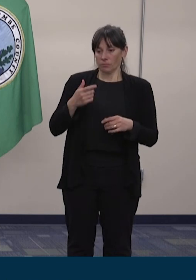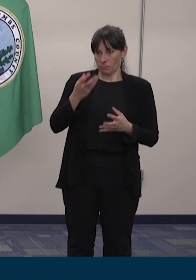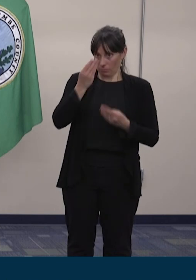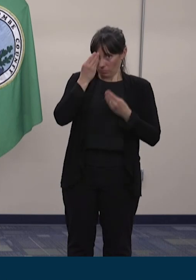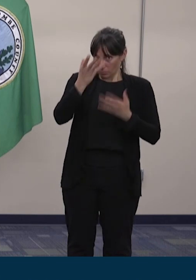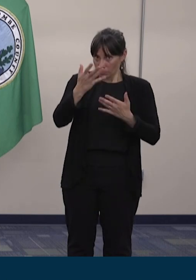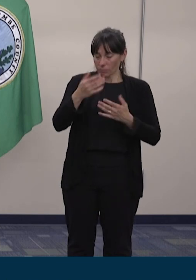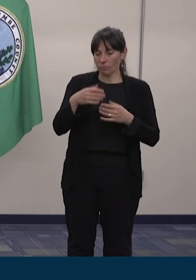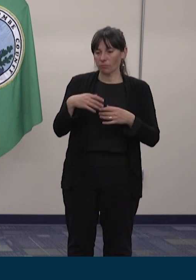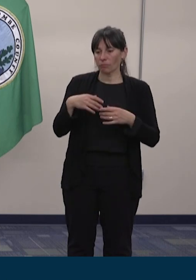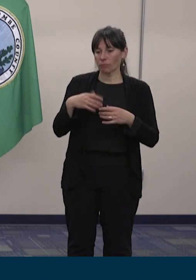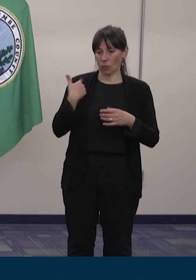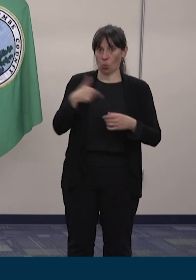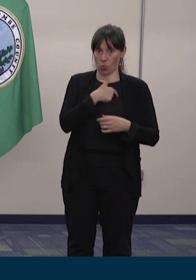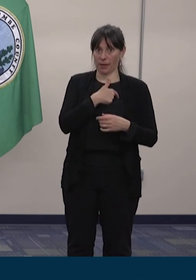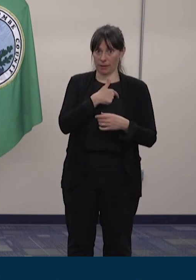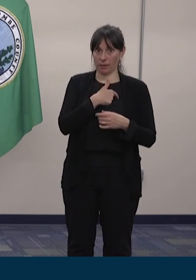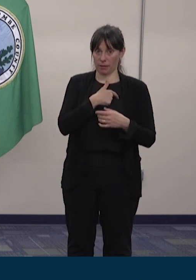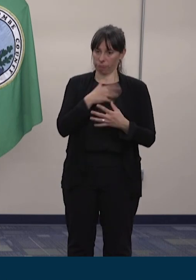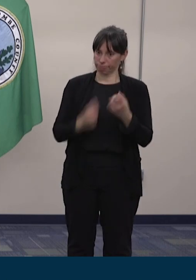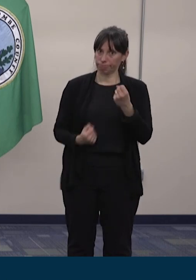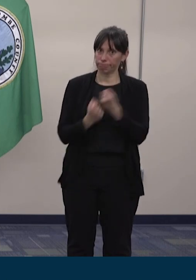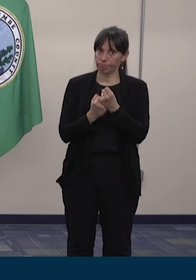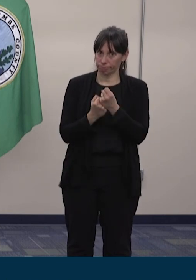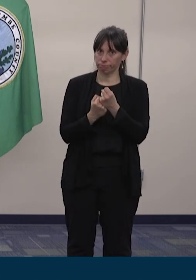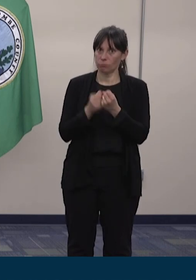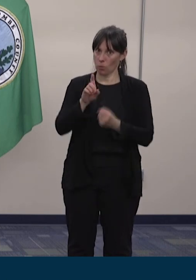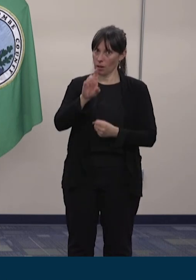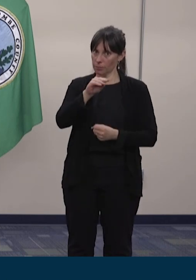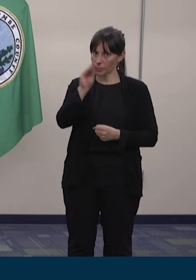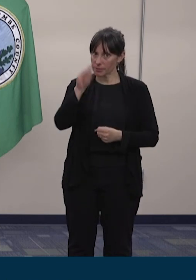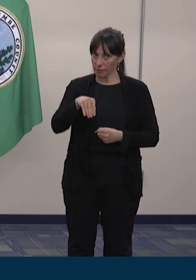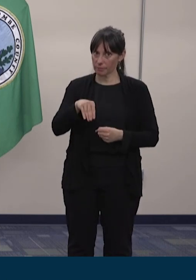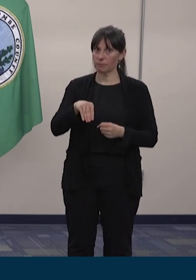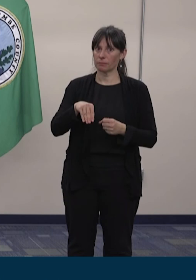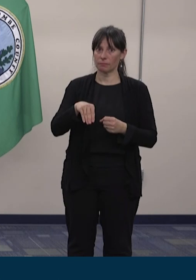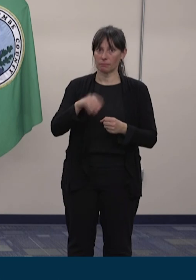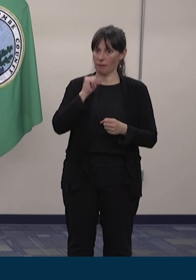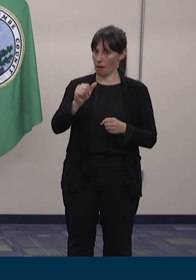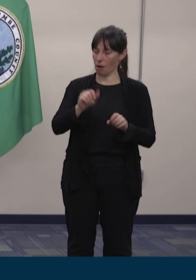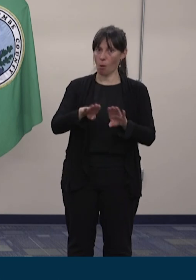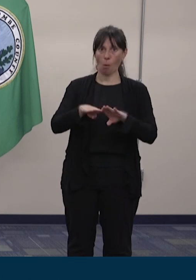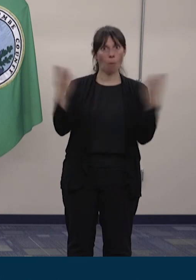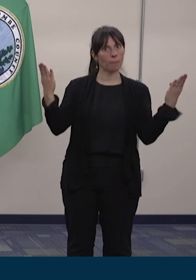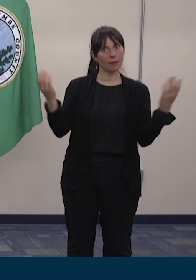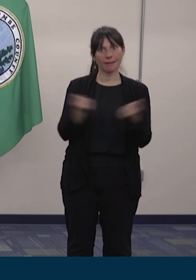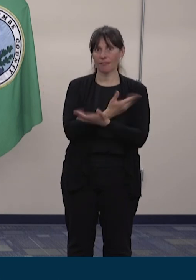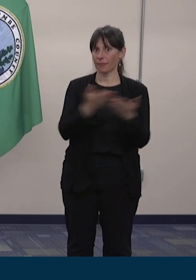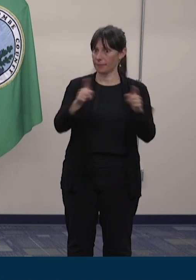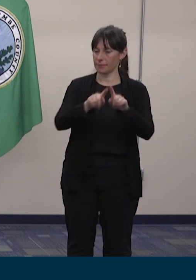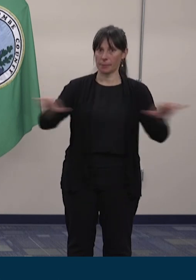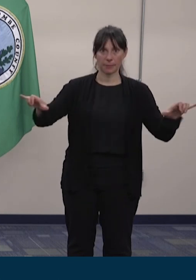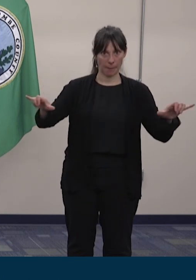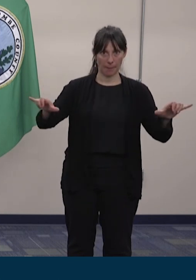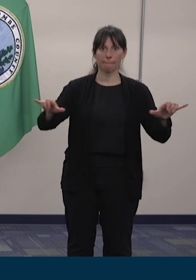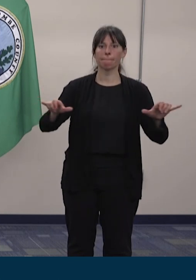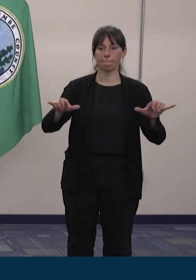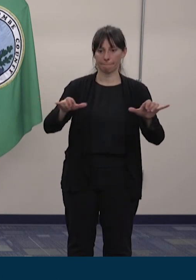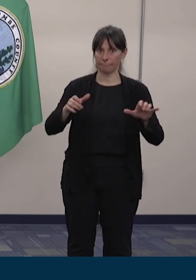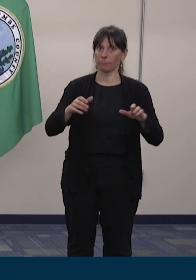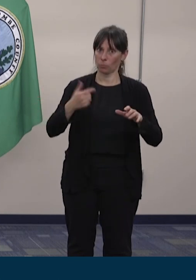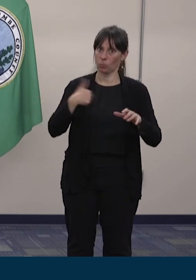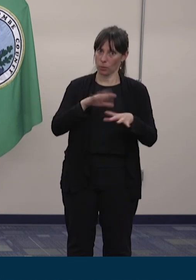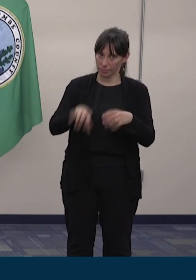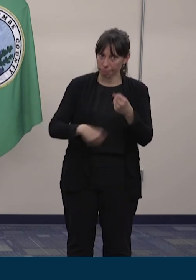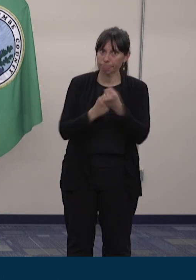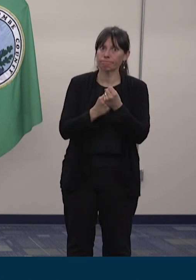phased approach that has been reiterated here by those who have spoken and by Governor Cooper. While we have